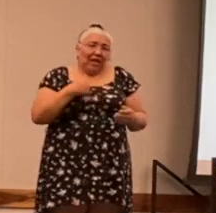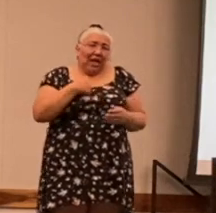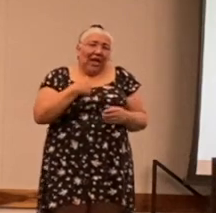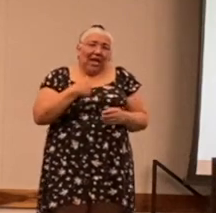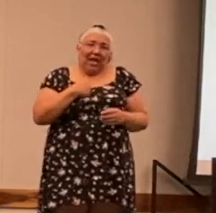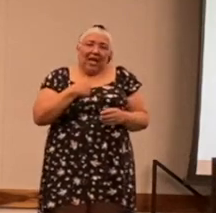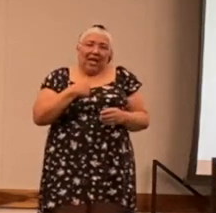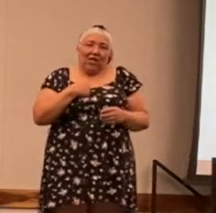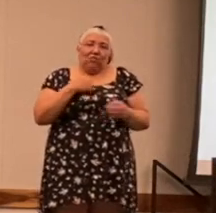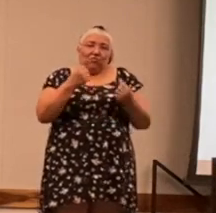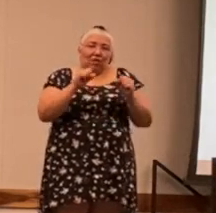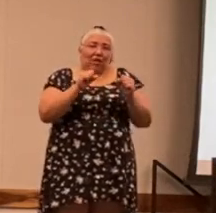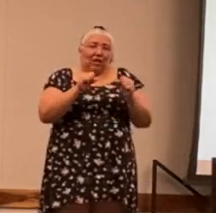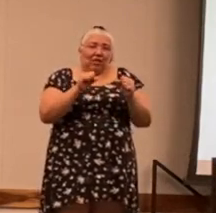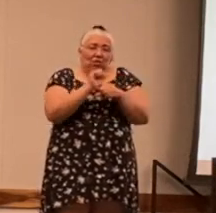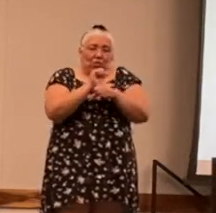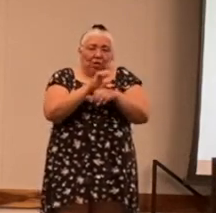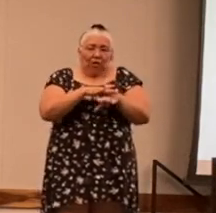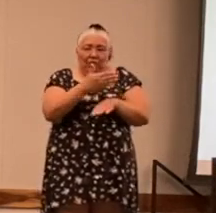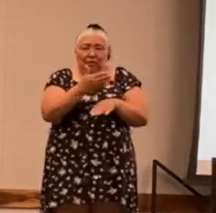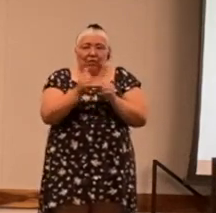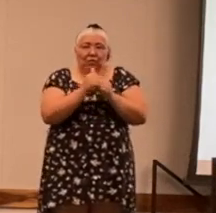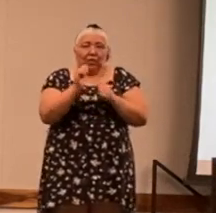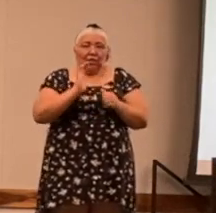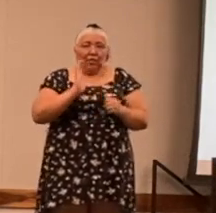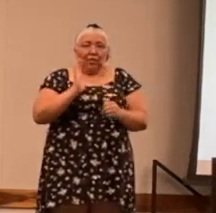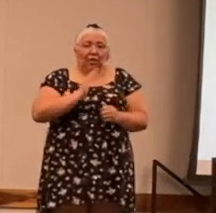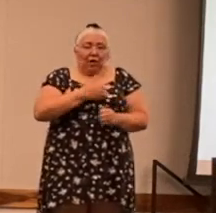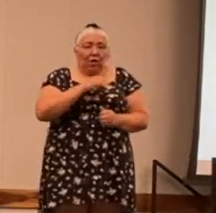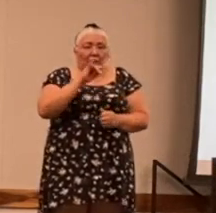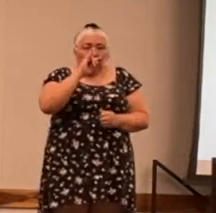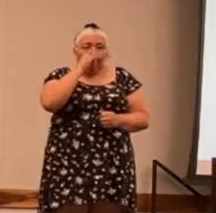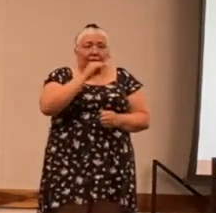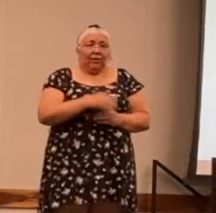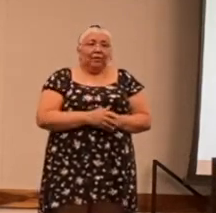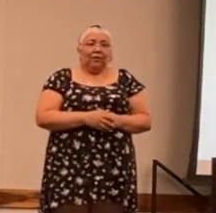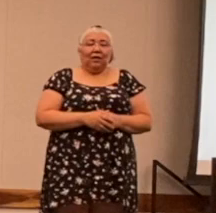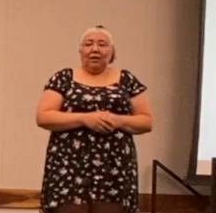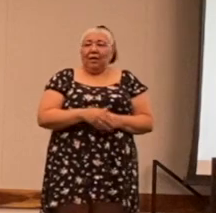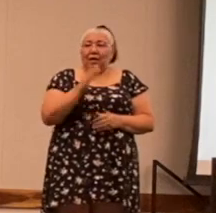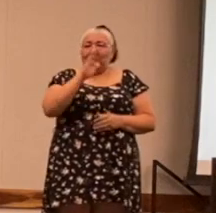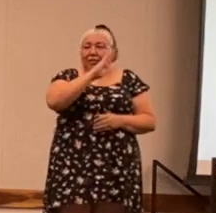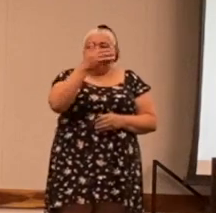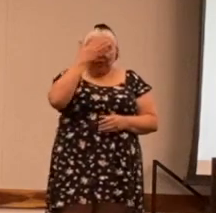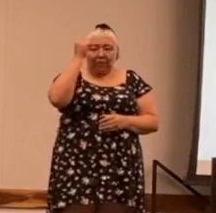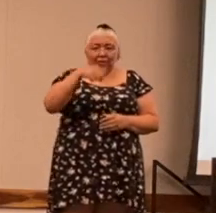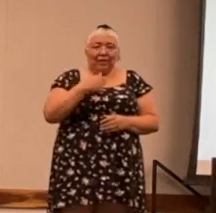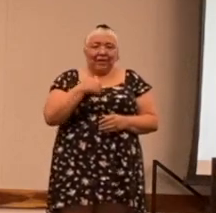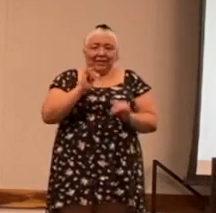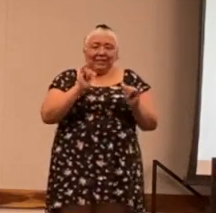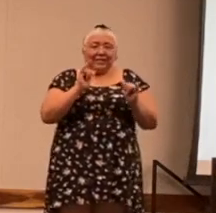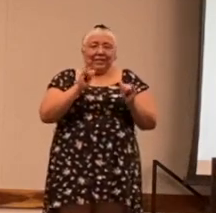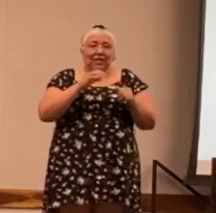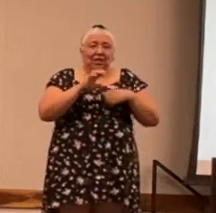working some things out right now with one of our kids. And I'll never forget it, right? I still get